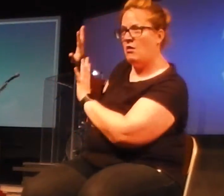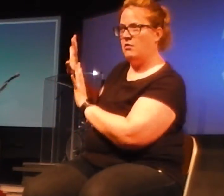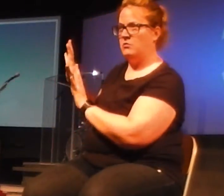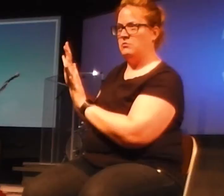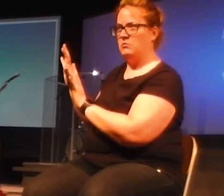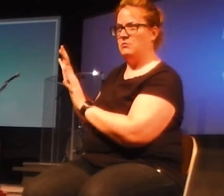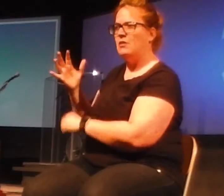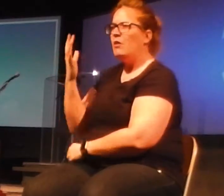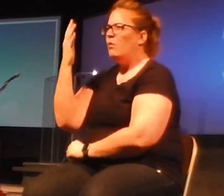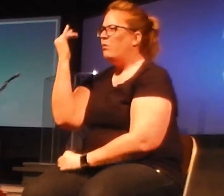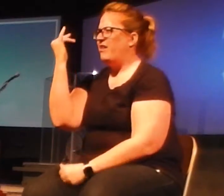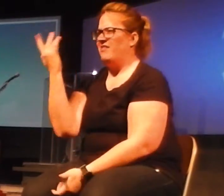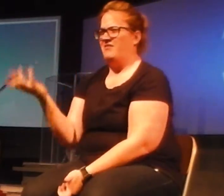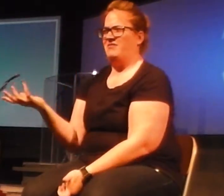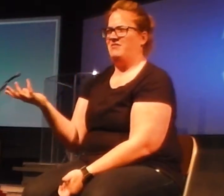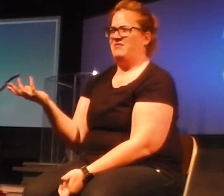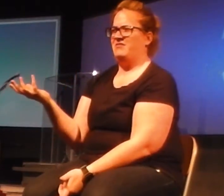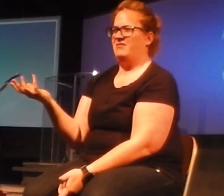Why?